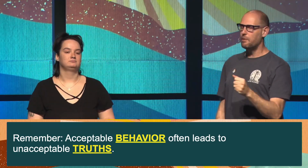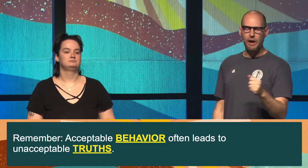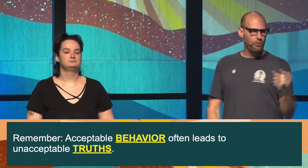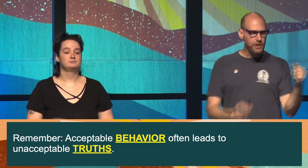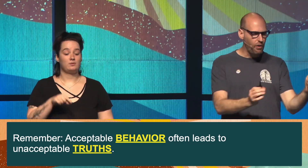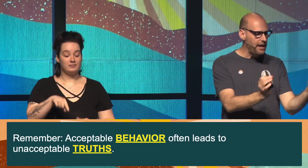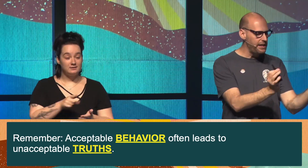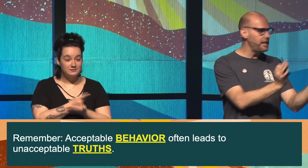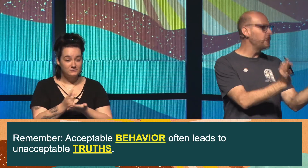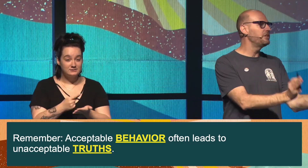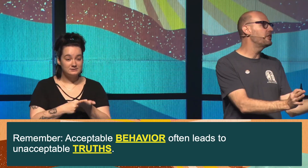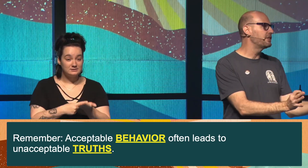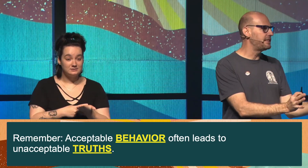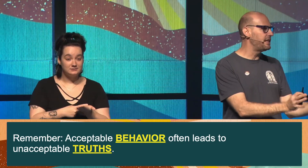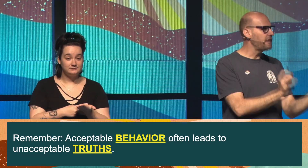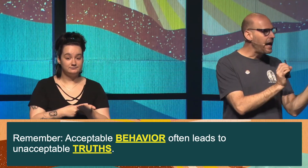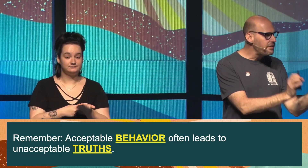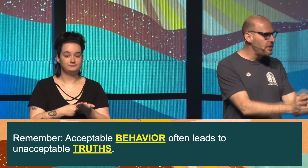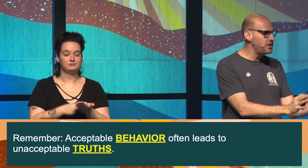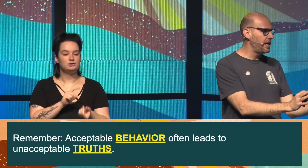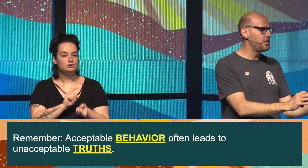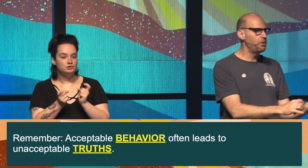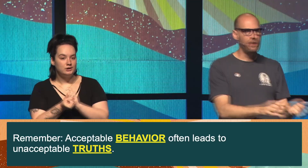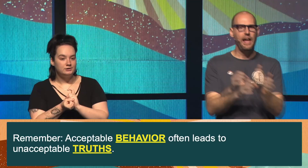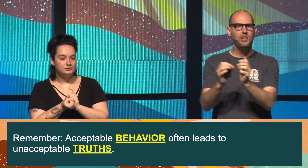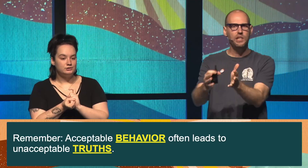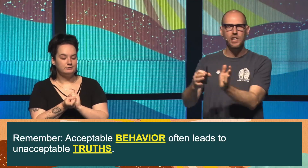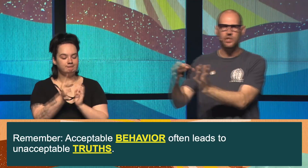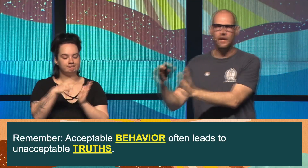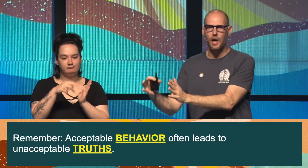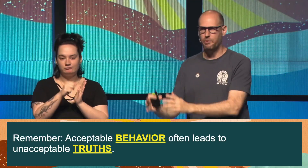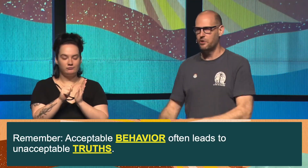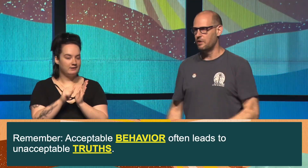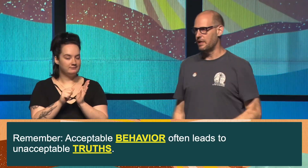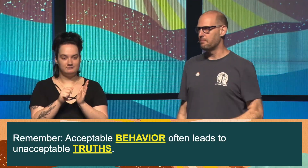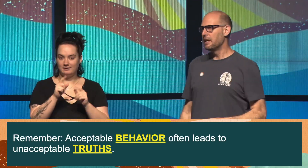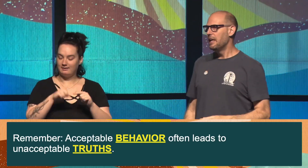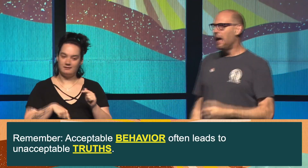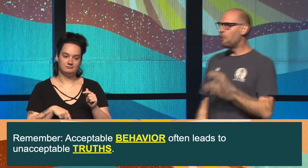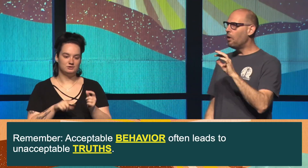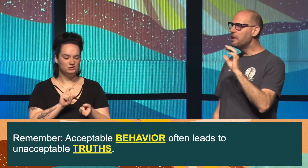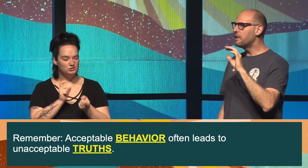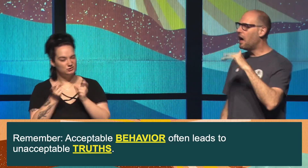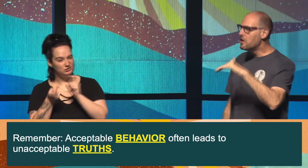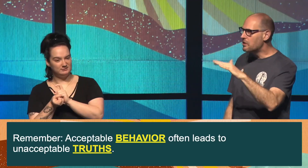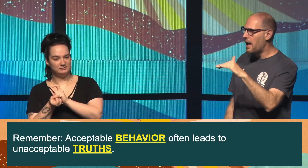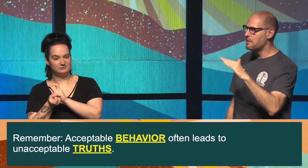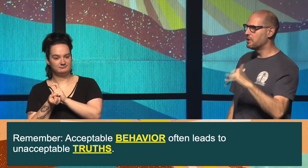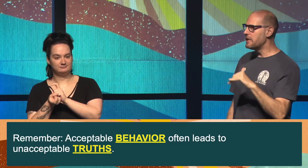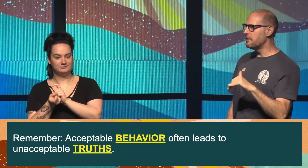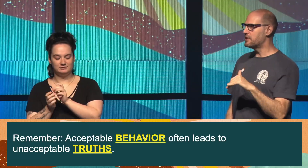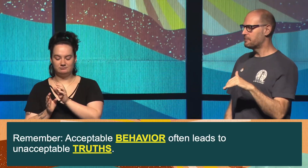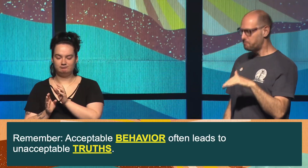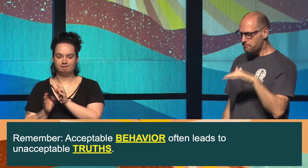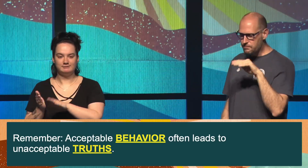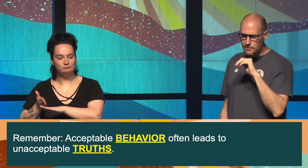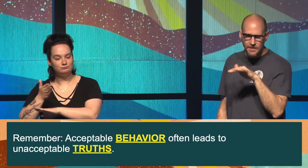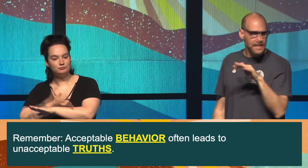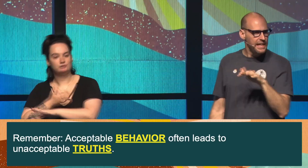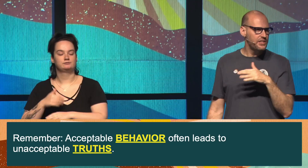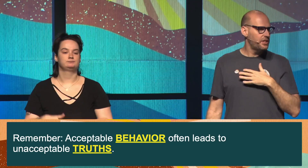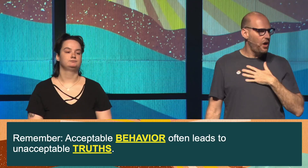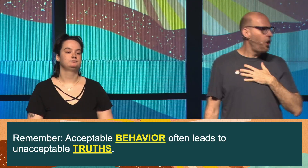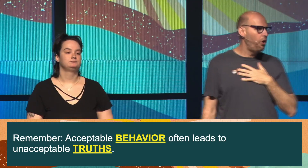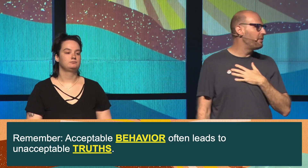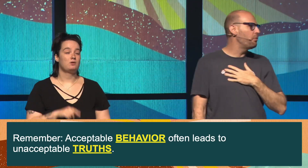want to talk about rewriting illiteracy, lack of education, with education and opportunity. And one of the underlying beliefs